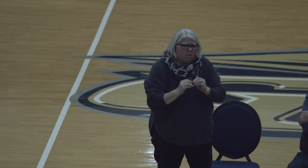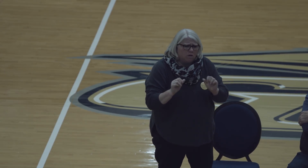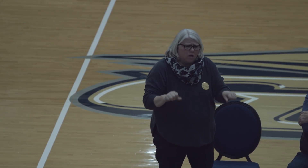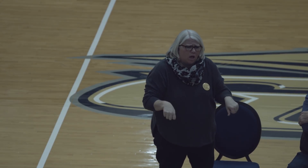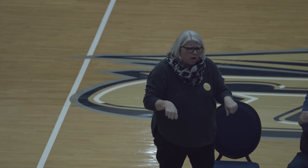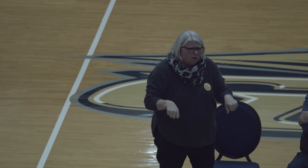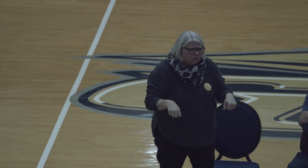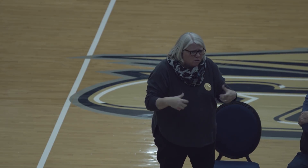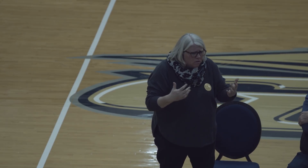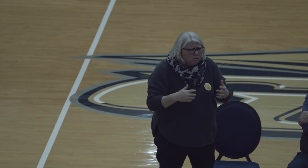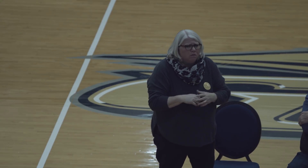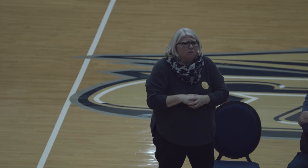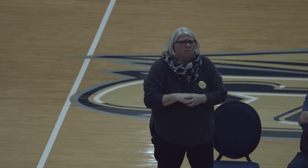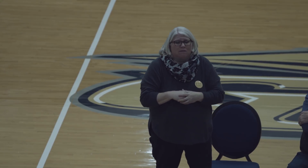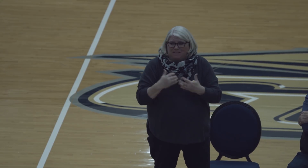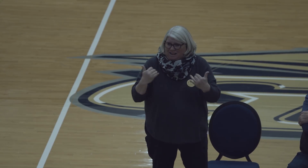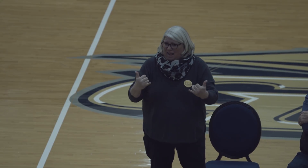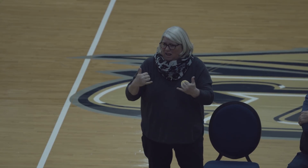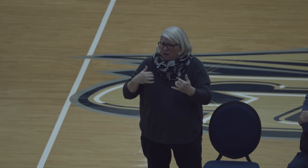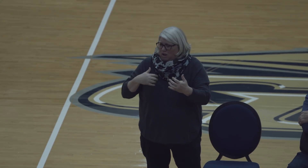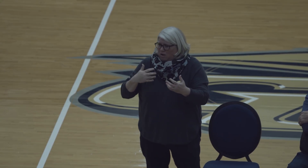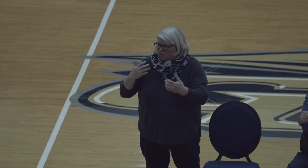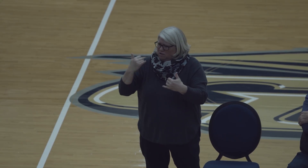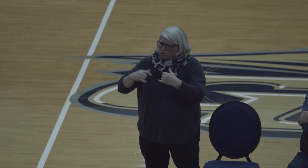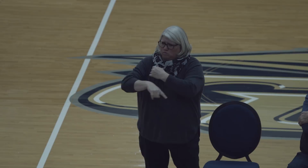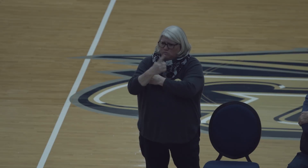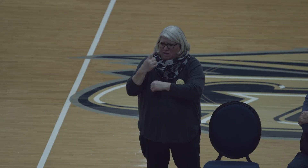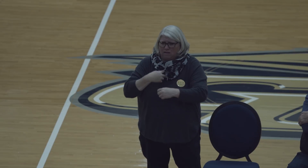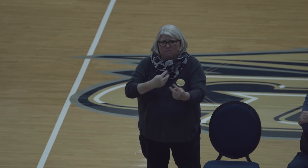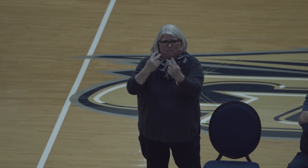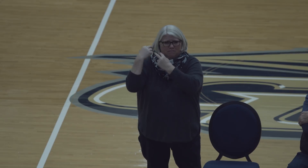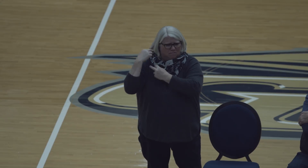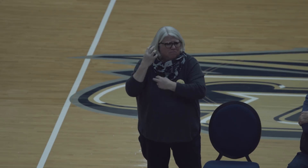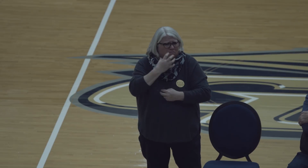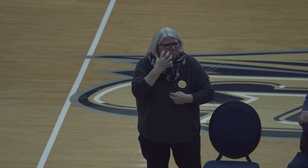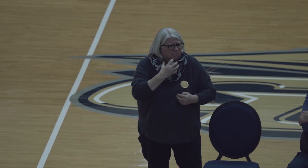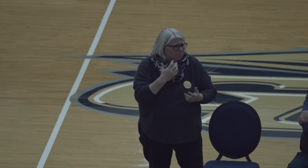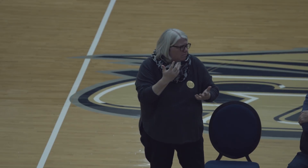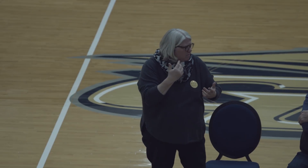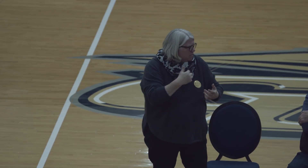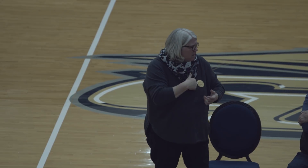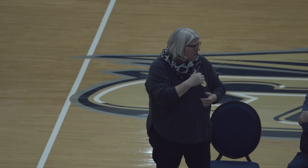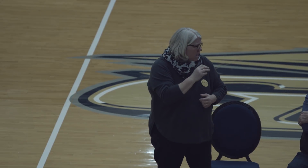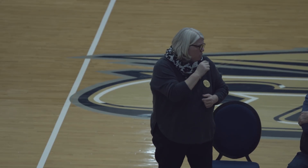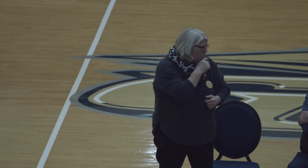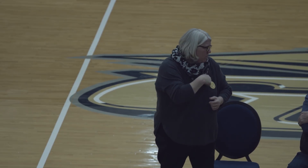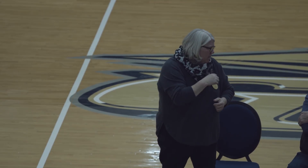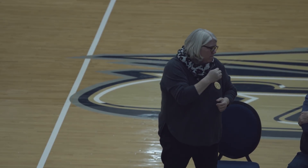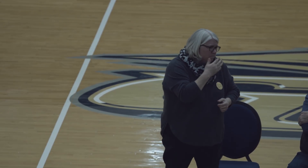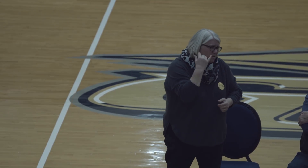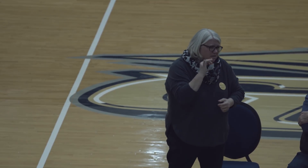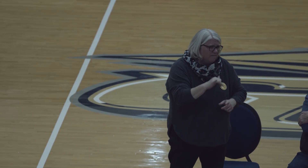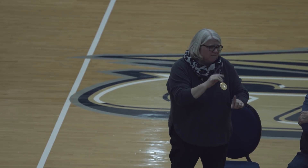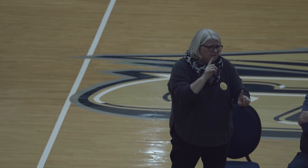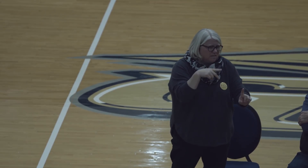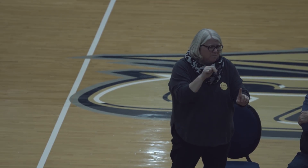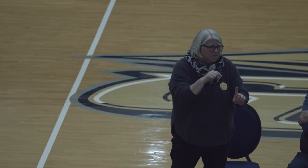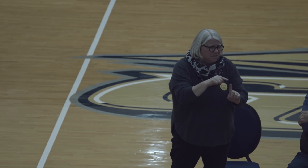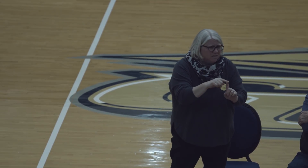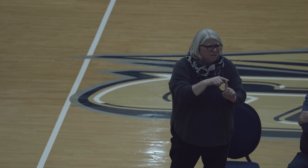And that tells us that we can do it all, that we can do even more than we've done. So in retrospect, it's amazing. I am